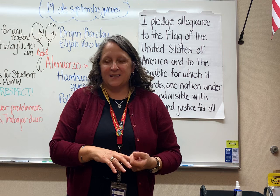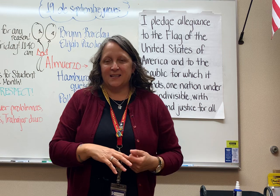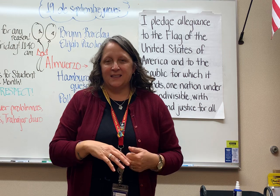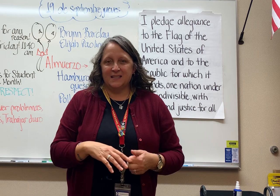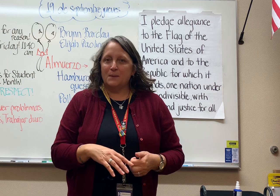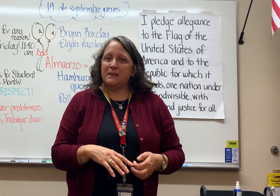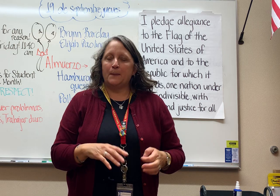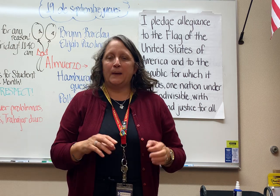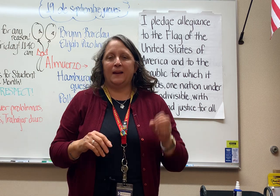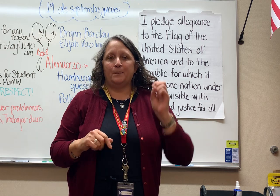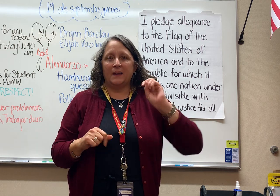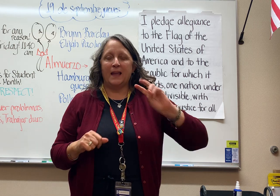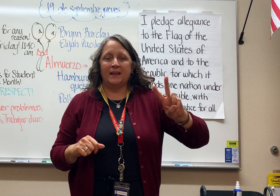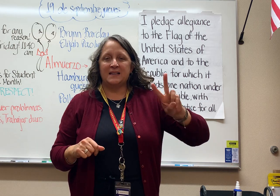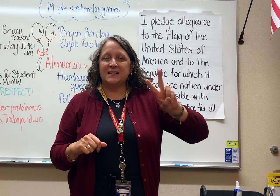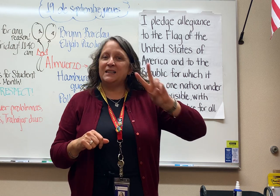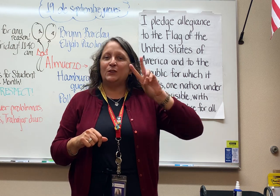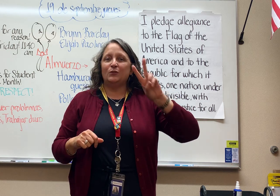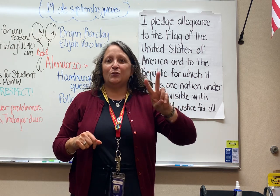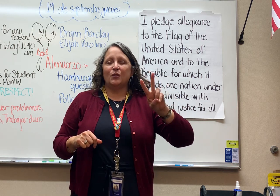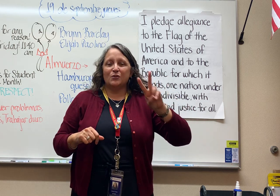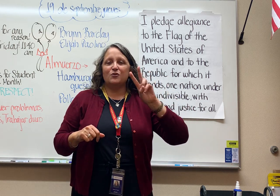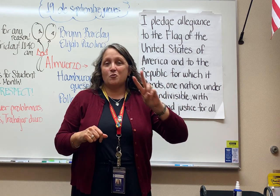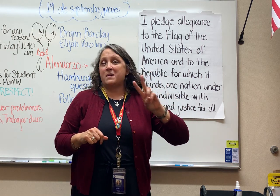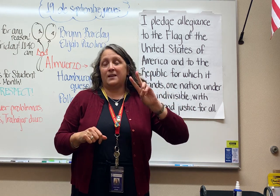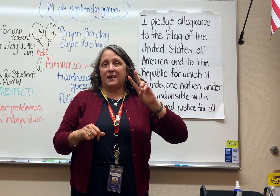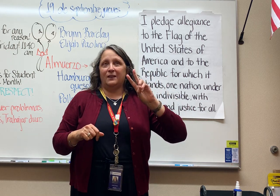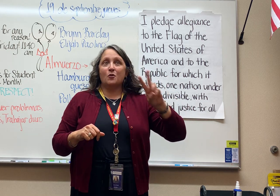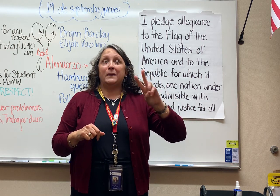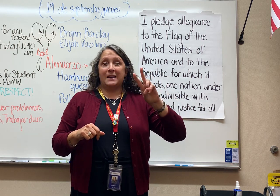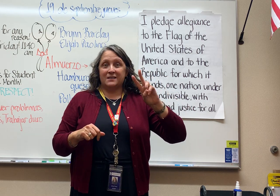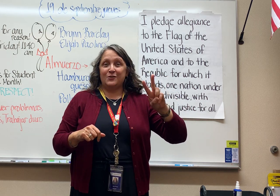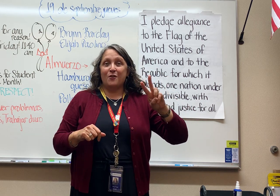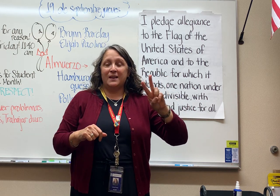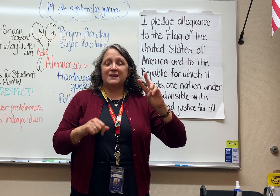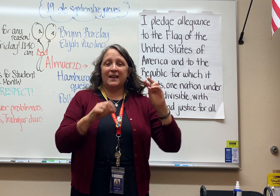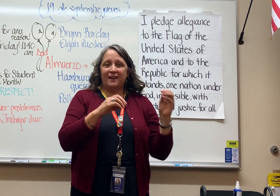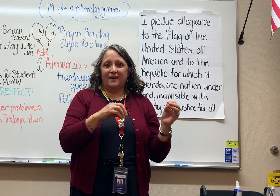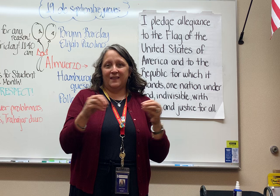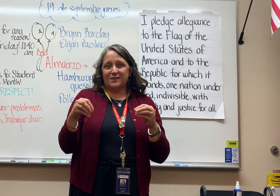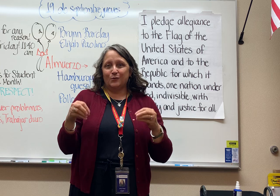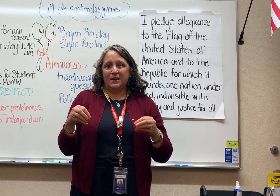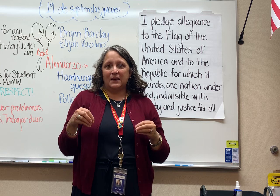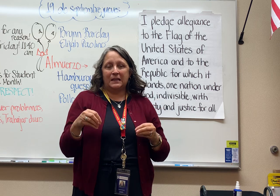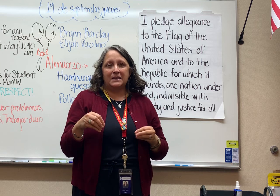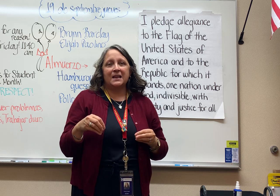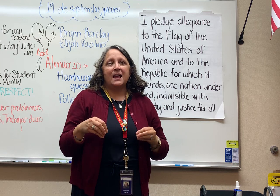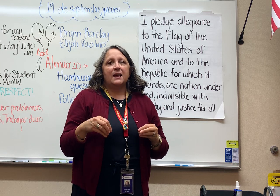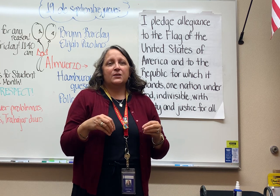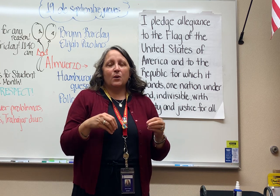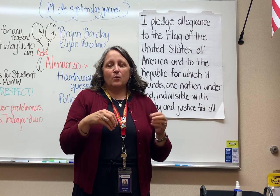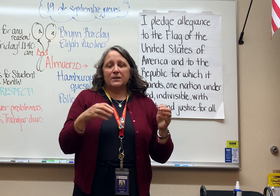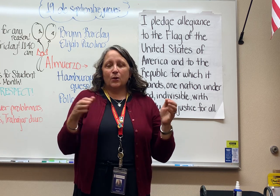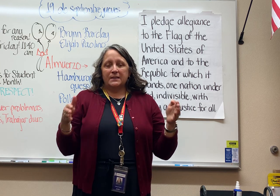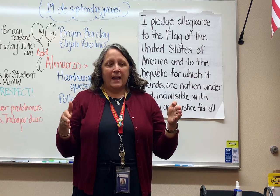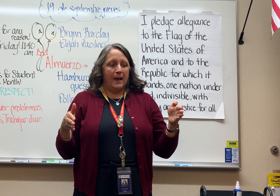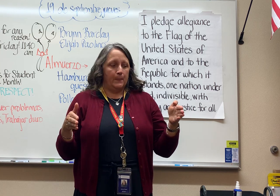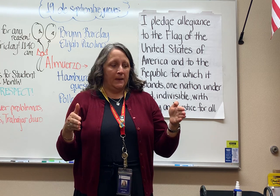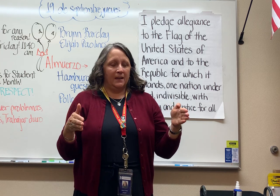de septiembre. Necesito dos nominaciones de estudiantes. So what's going to happen